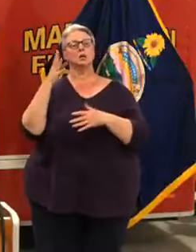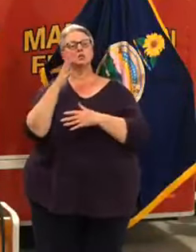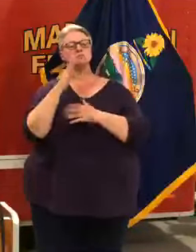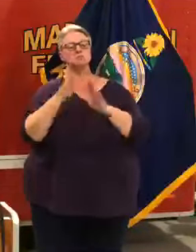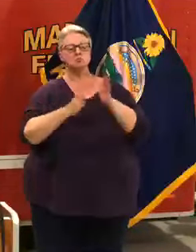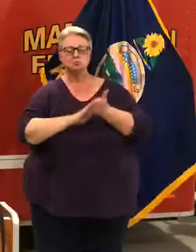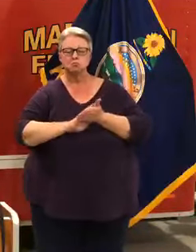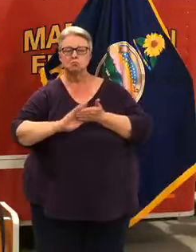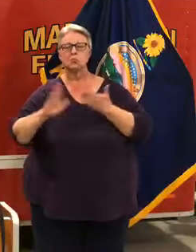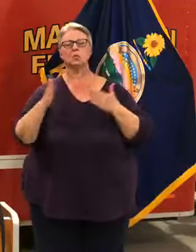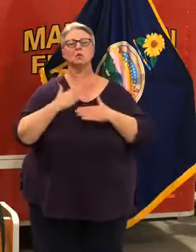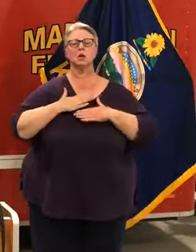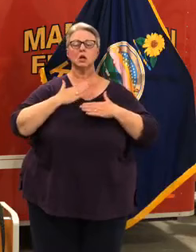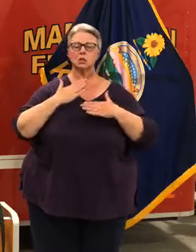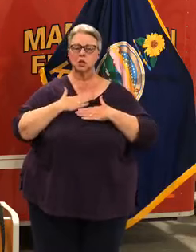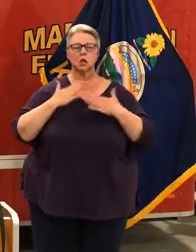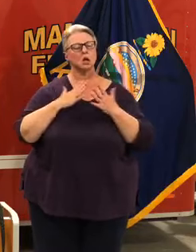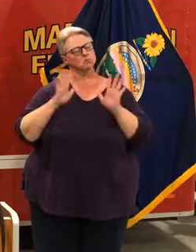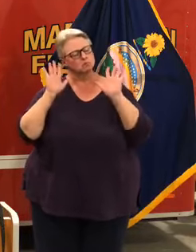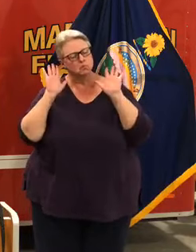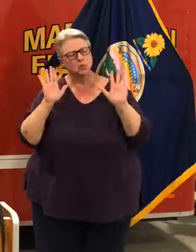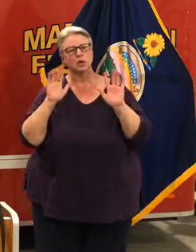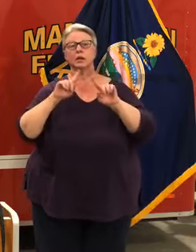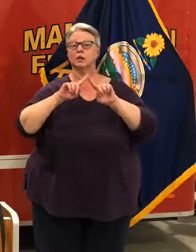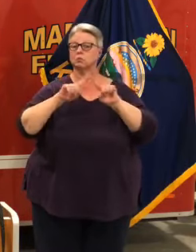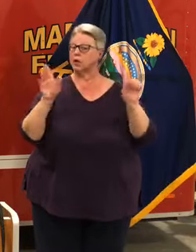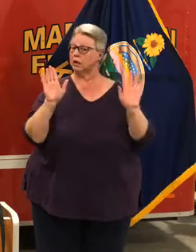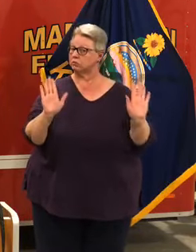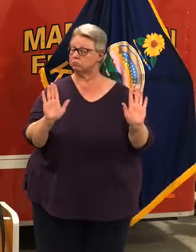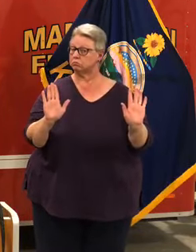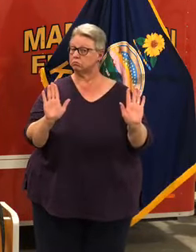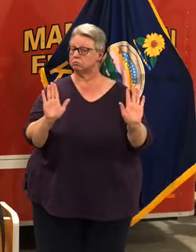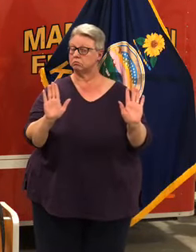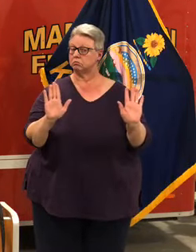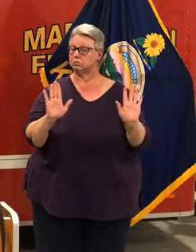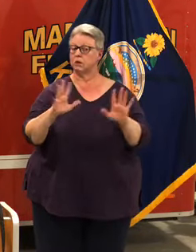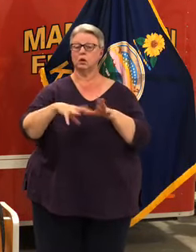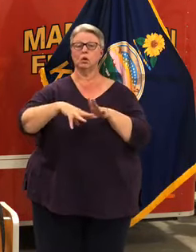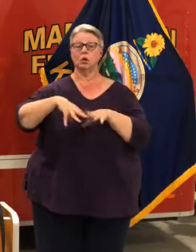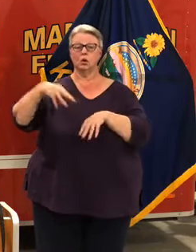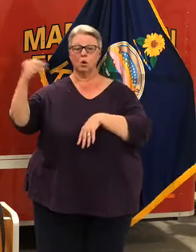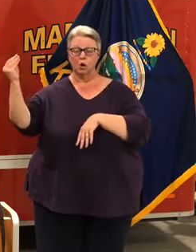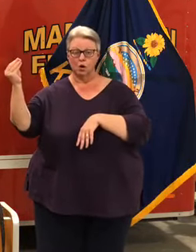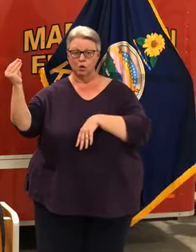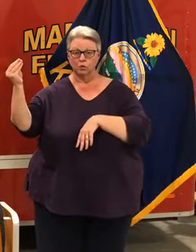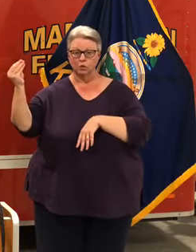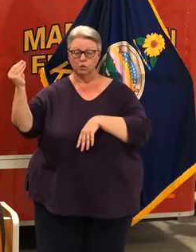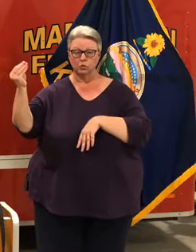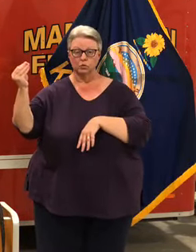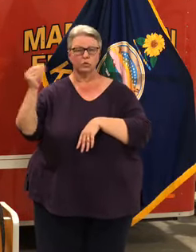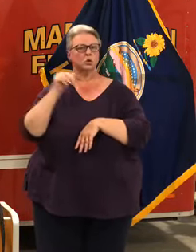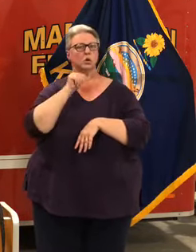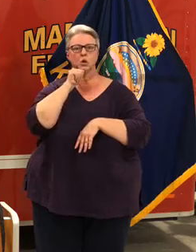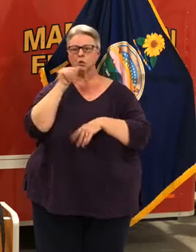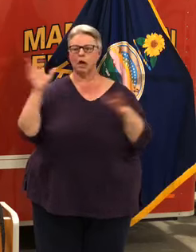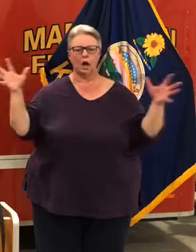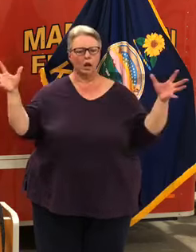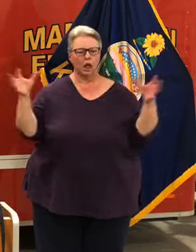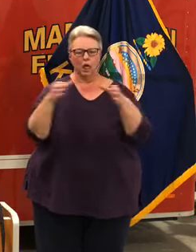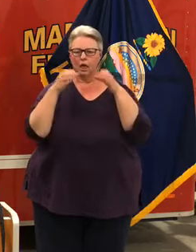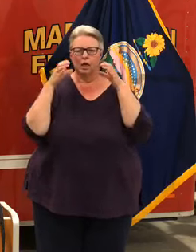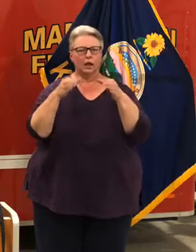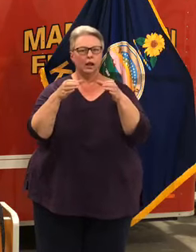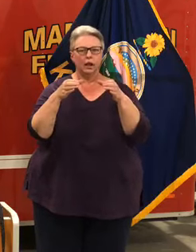we want to be very clear in our message about this. If you go outside, please don't congregate in